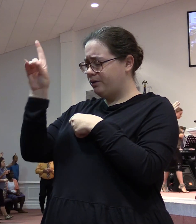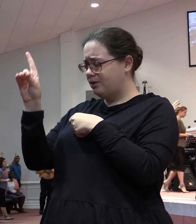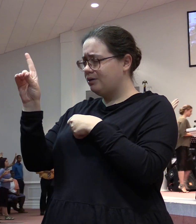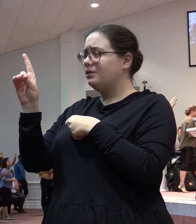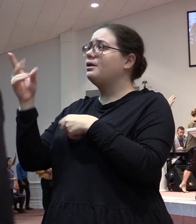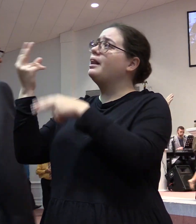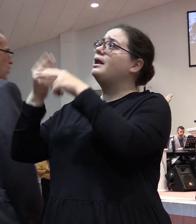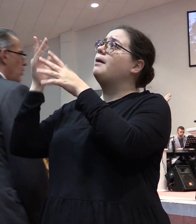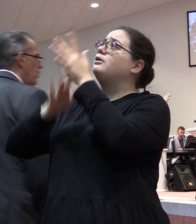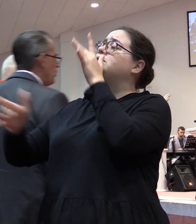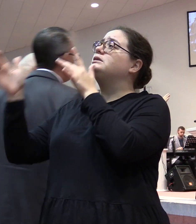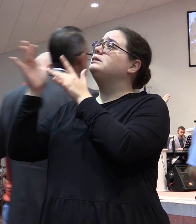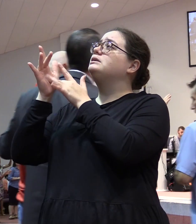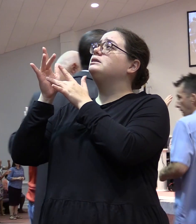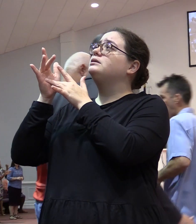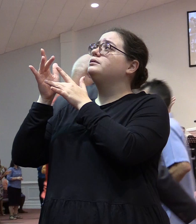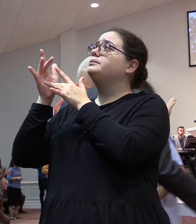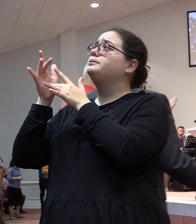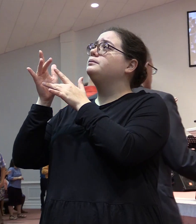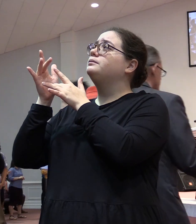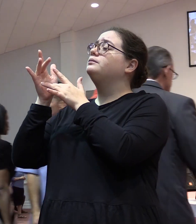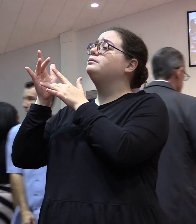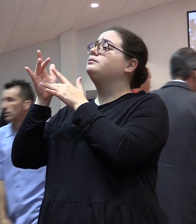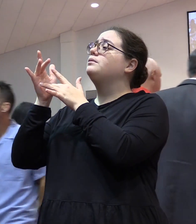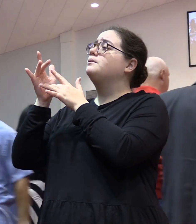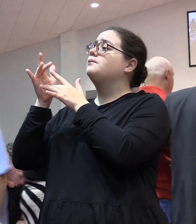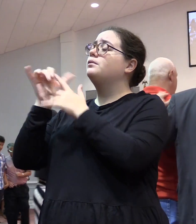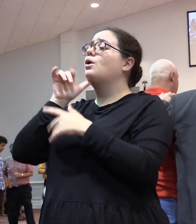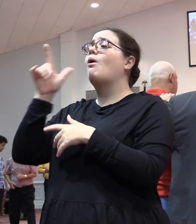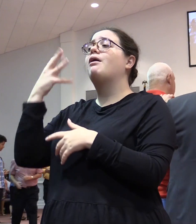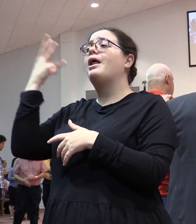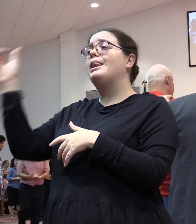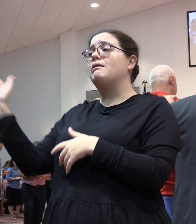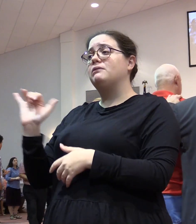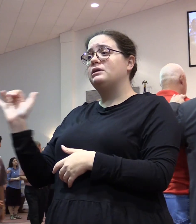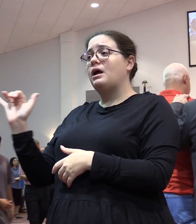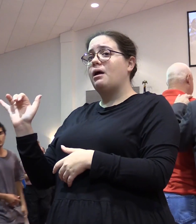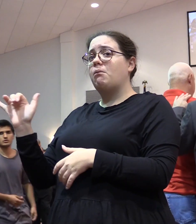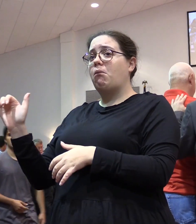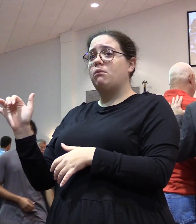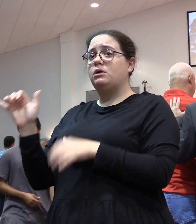In the name of Jesus, you don't have to leave the same way you came.